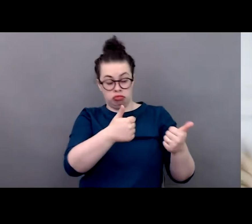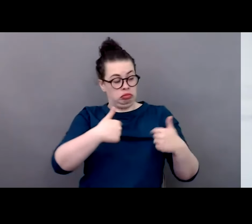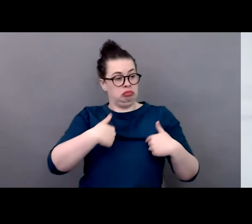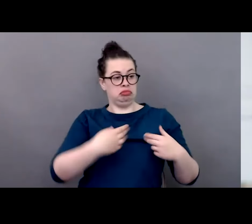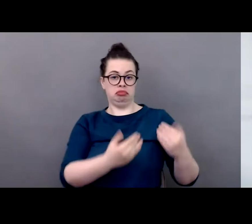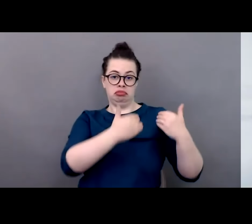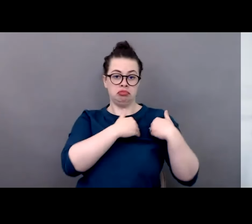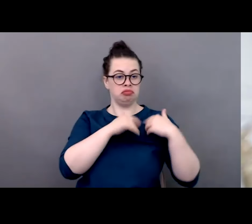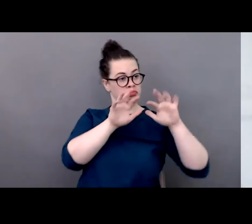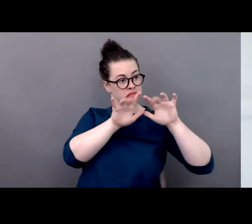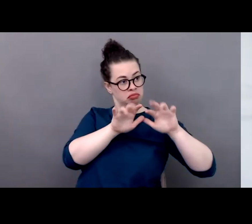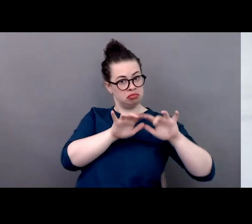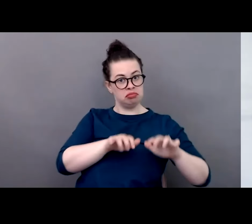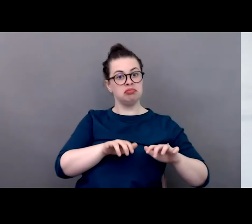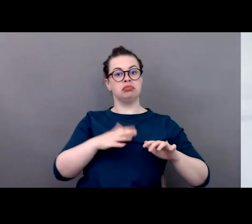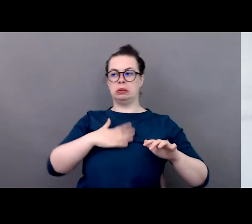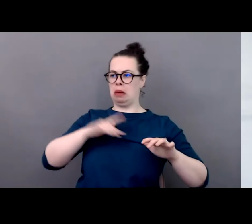questions which you research and where you have